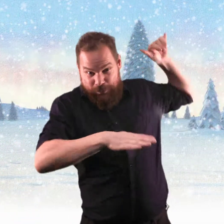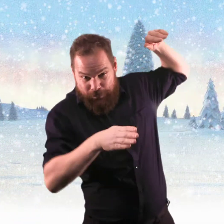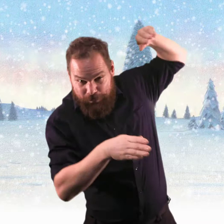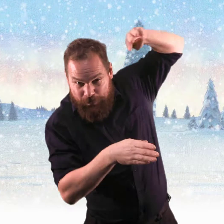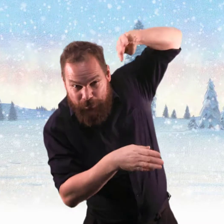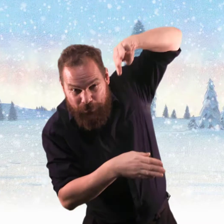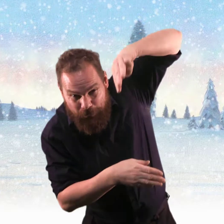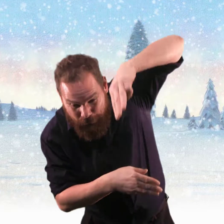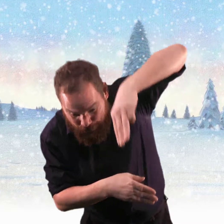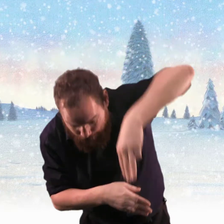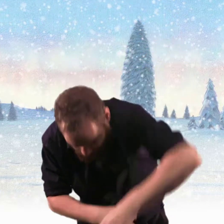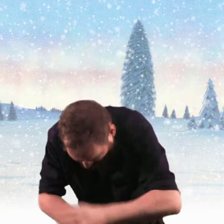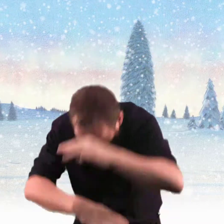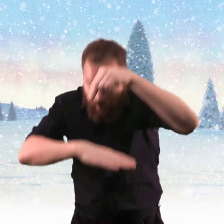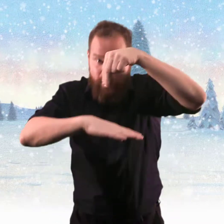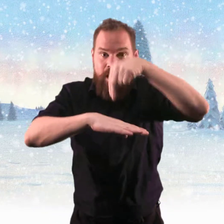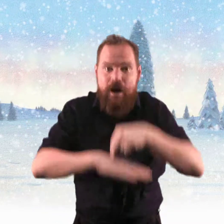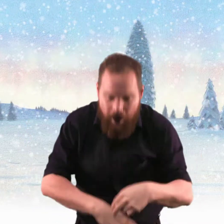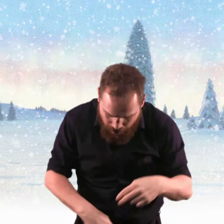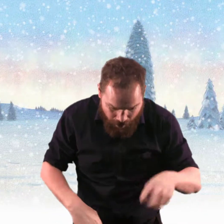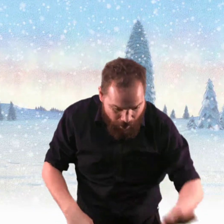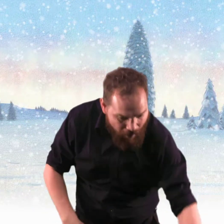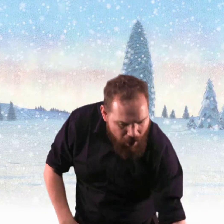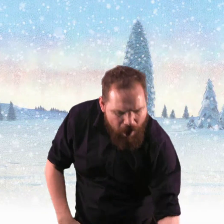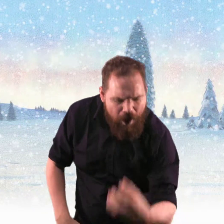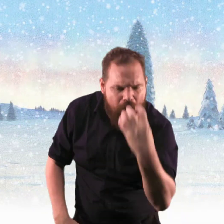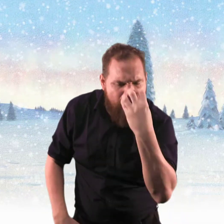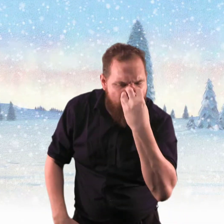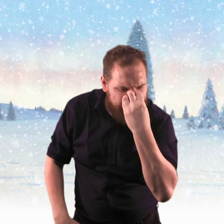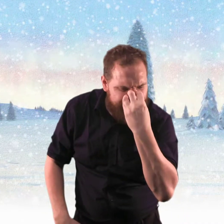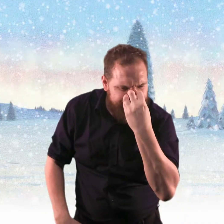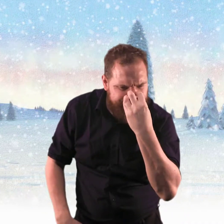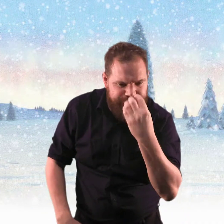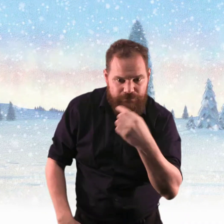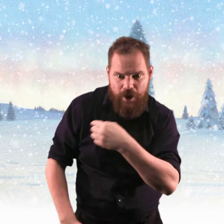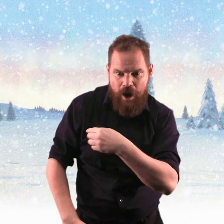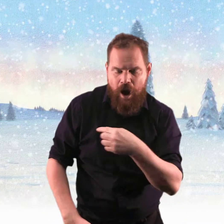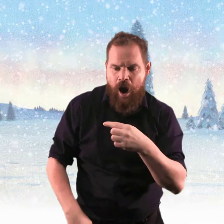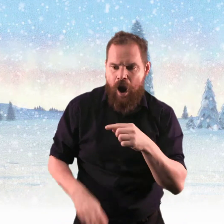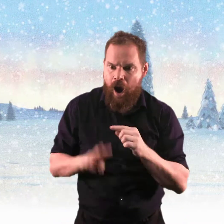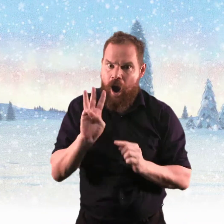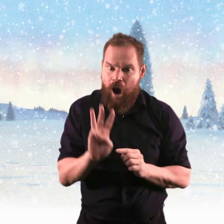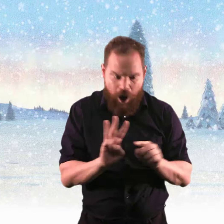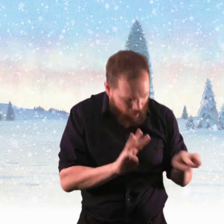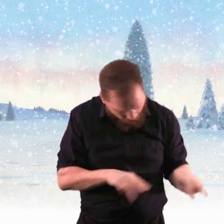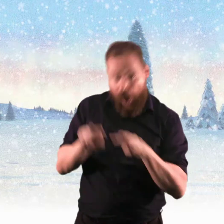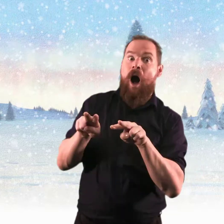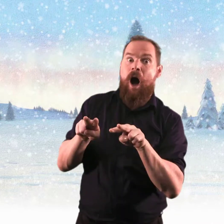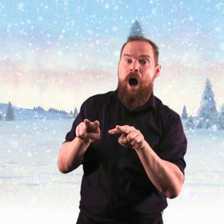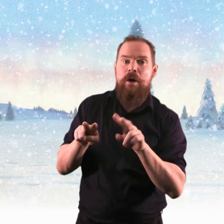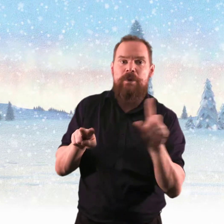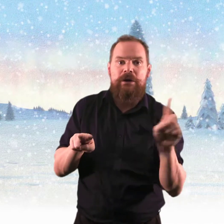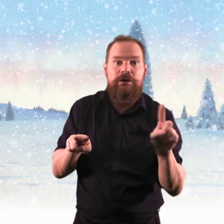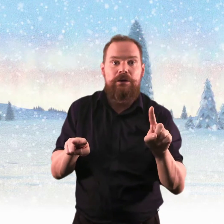it, landing softly in the snow. The snowman picked up his tangerine and replaced it. Then they looked